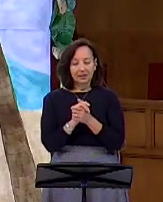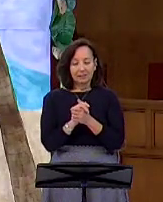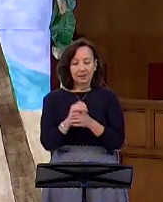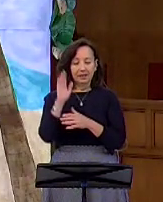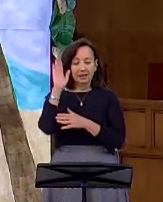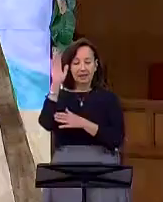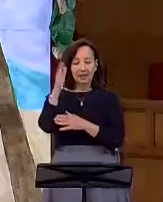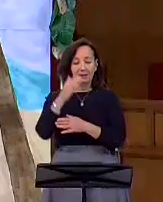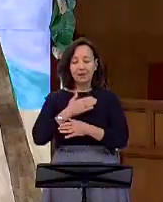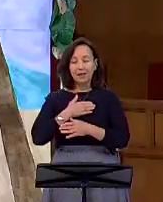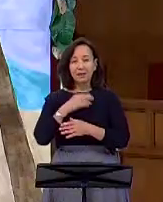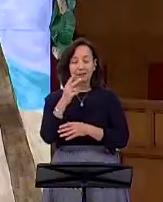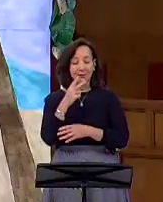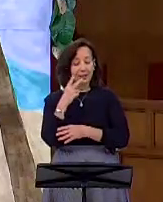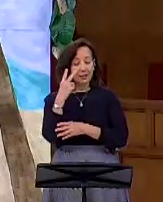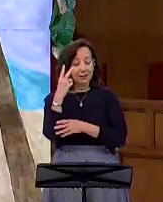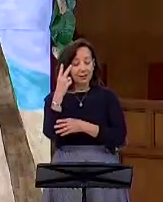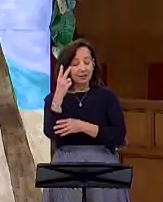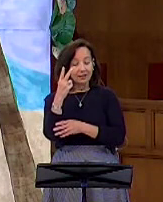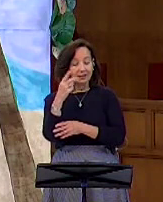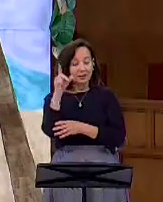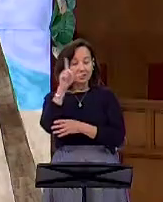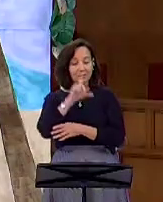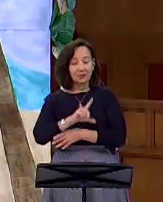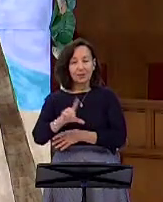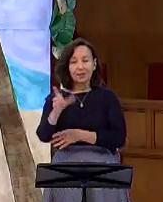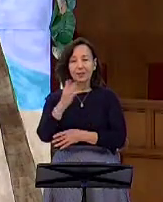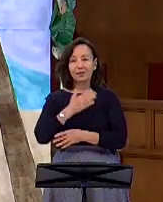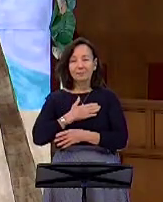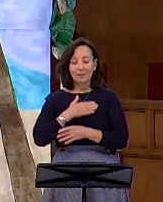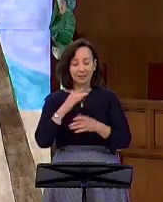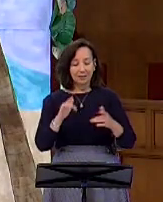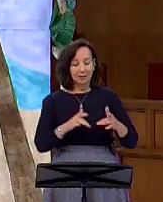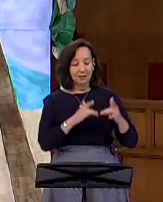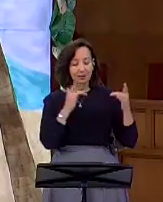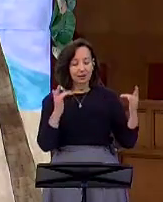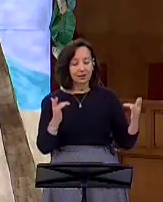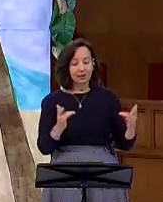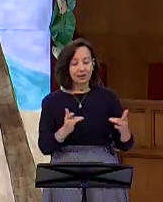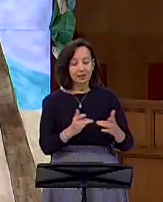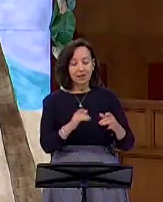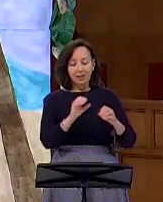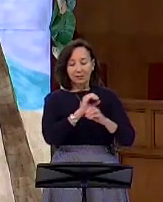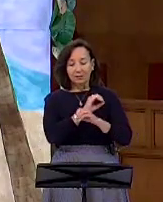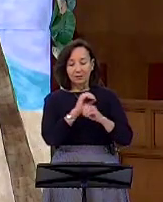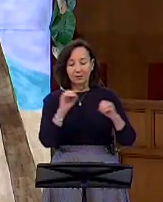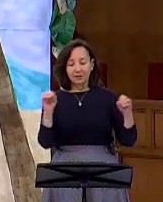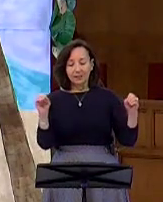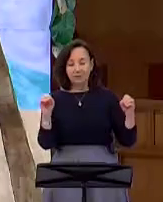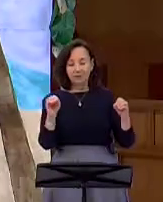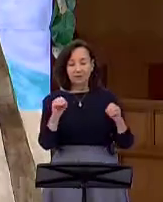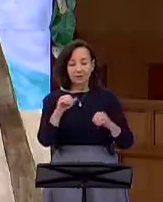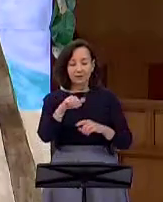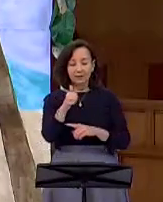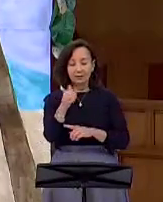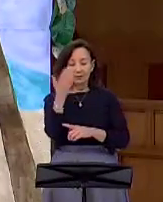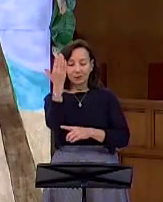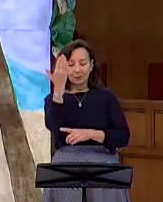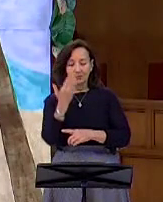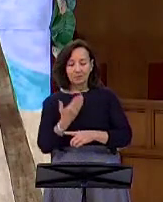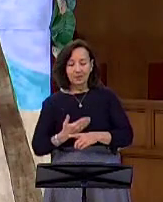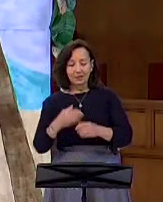Be Thou my vision, O Lord of my heart. Not be all